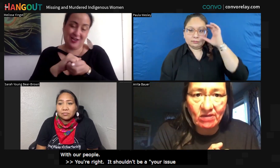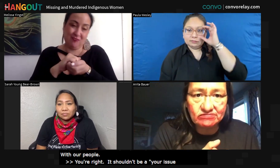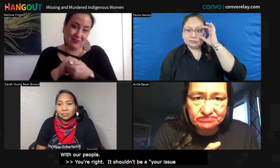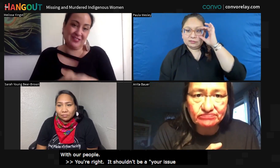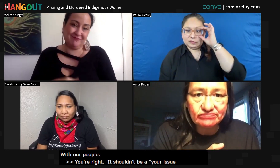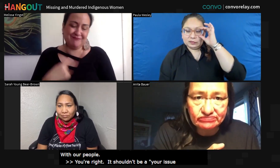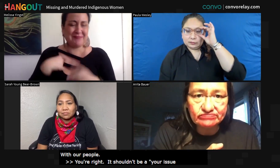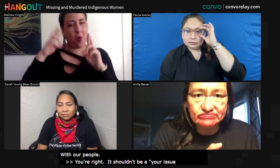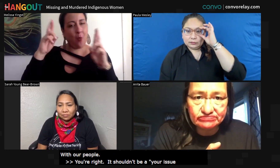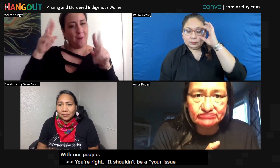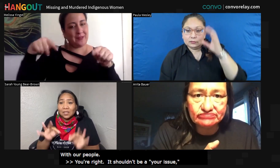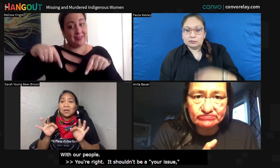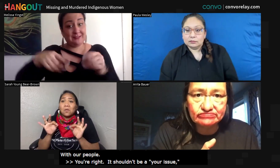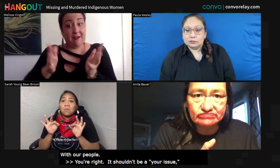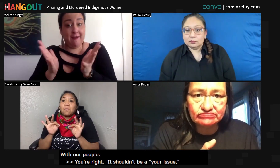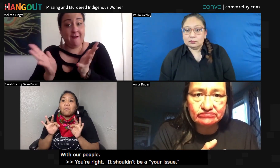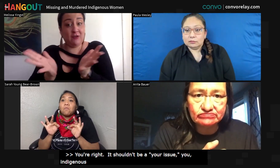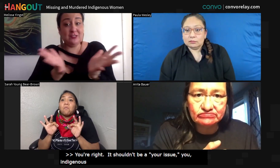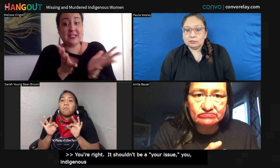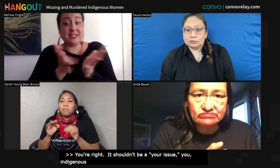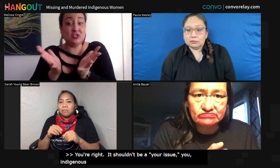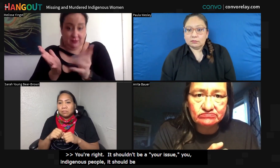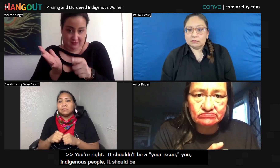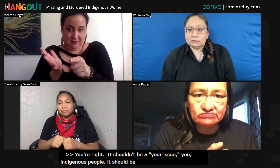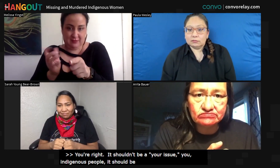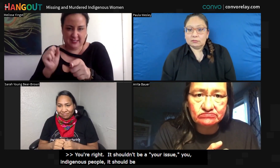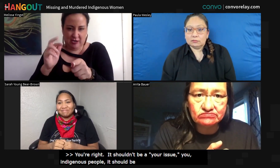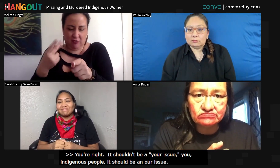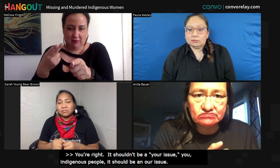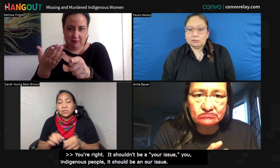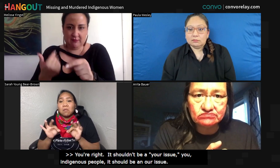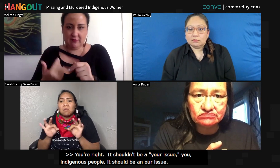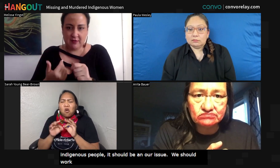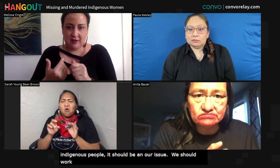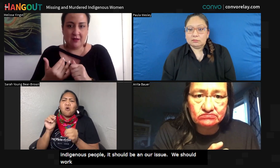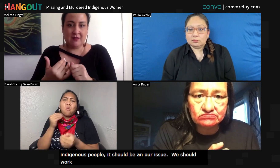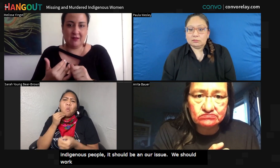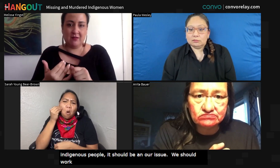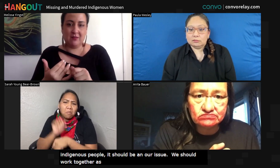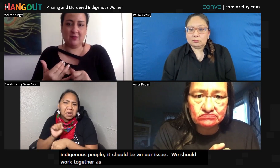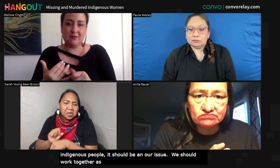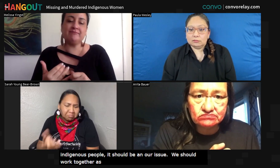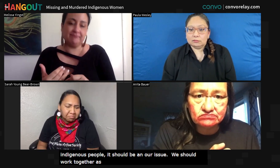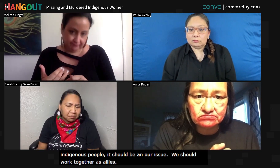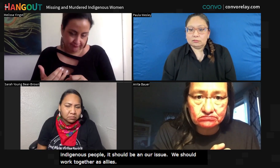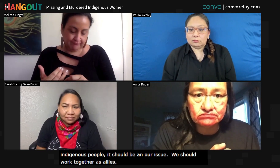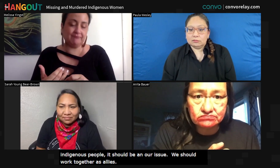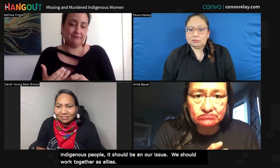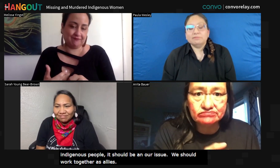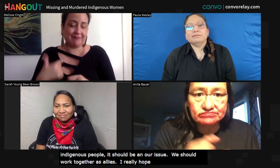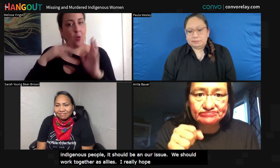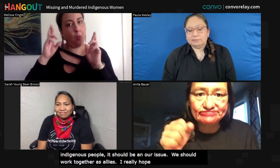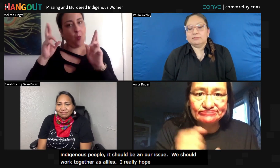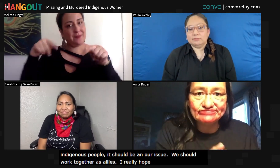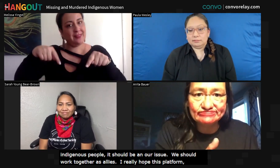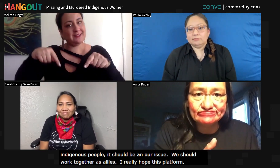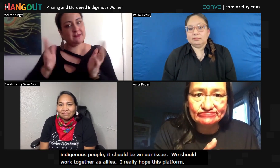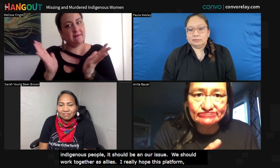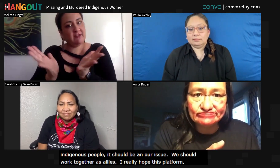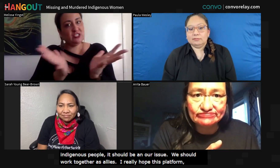We should work together as allies. And I really hope that this platform, this chat, sorry, Sarah, you wanted to say something?